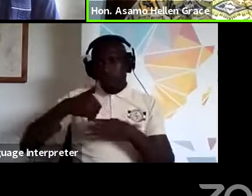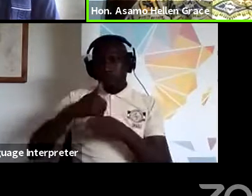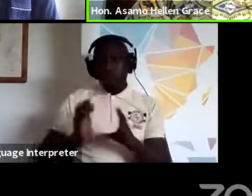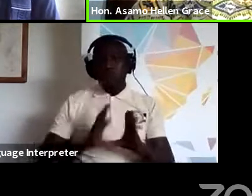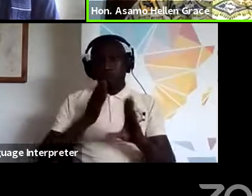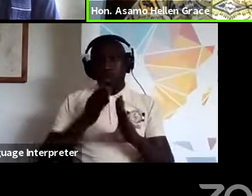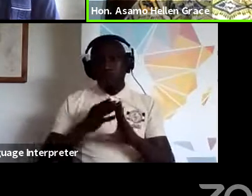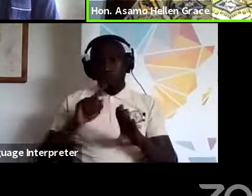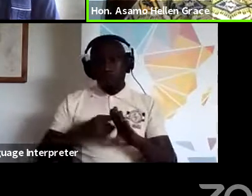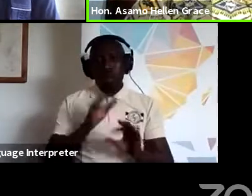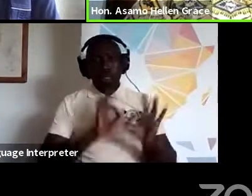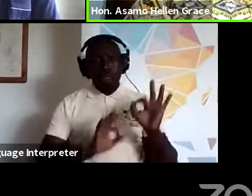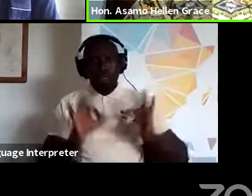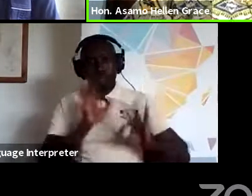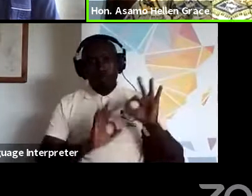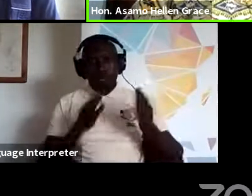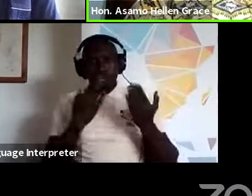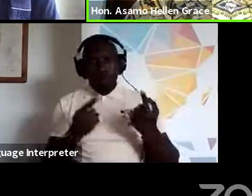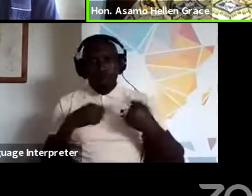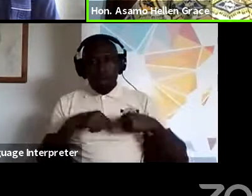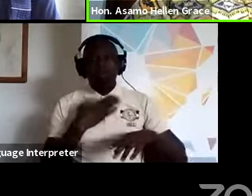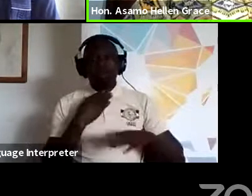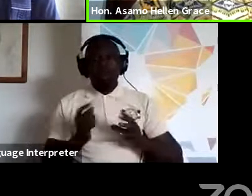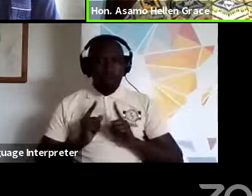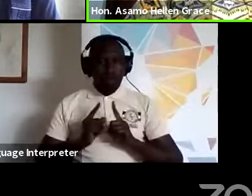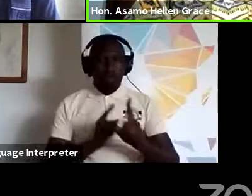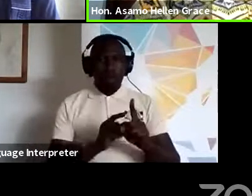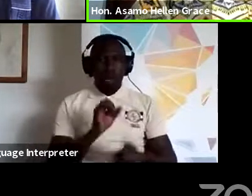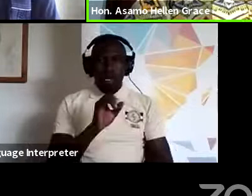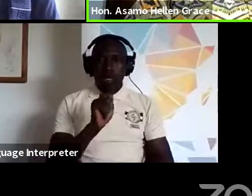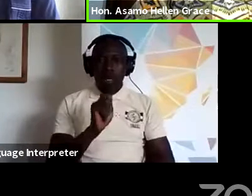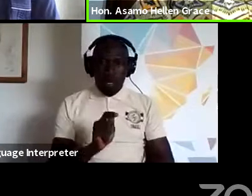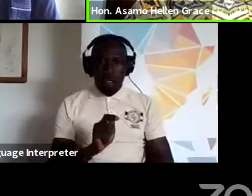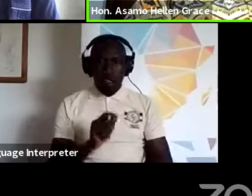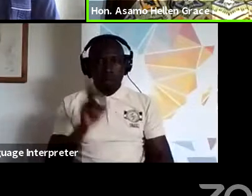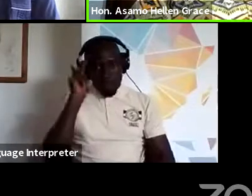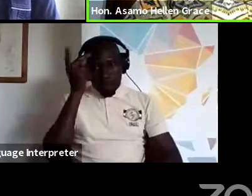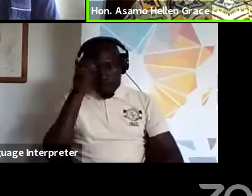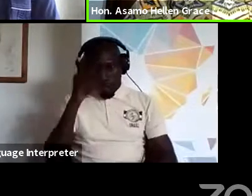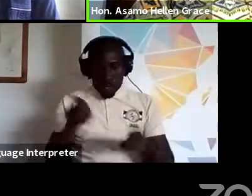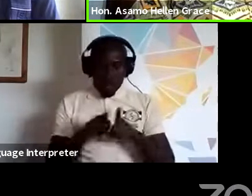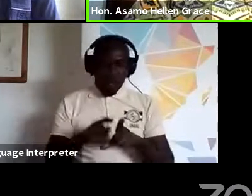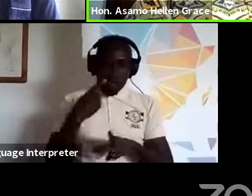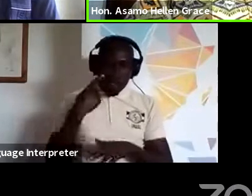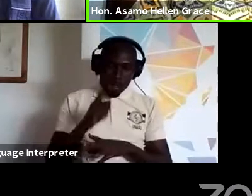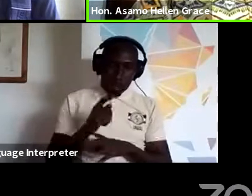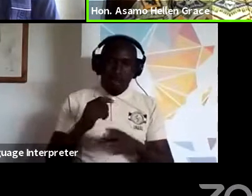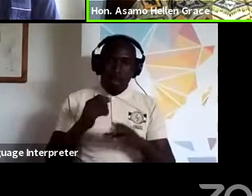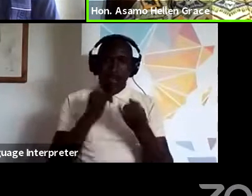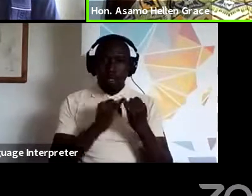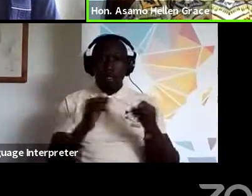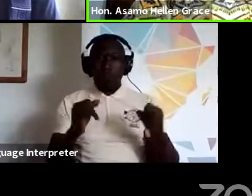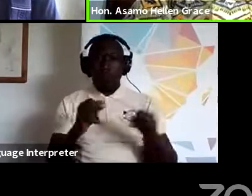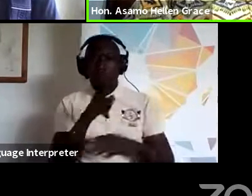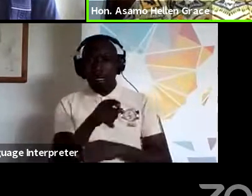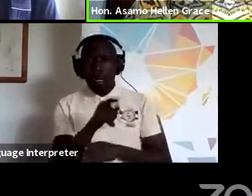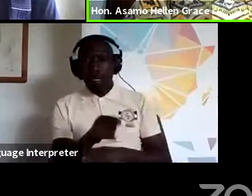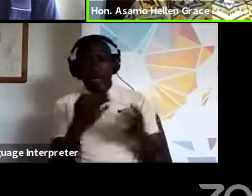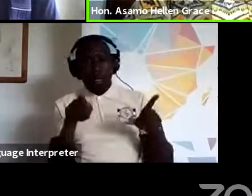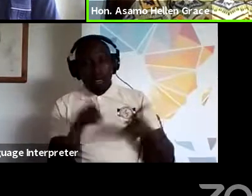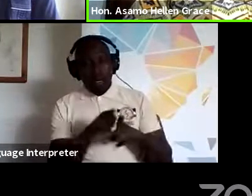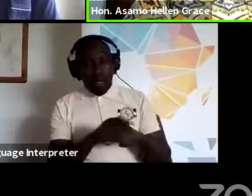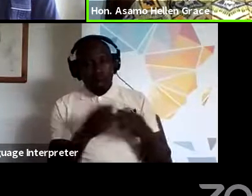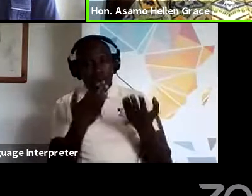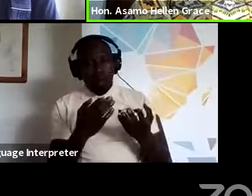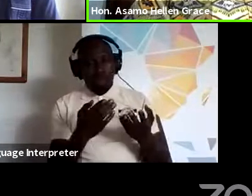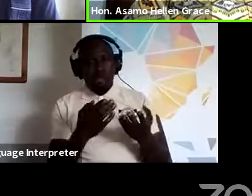they were designing it. So we need to follow up on the ICT policy and be able to see that it is put into implementation. And we shall also